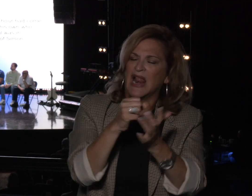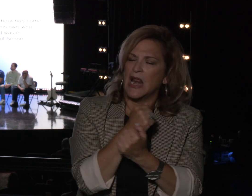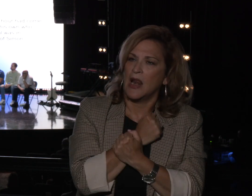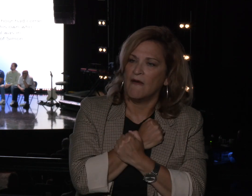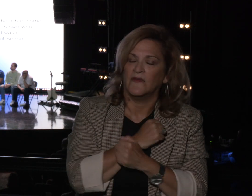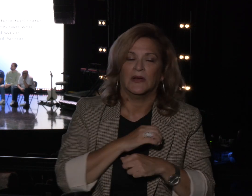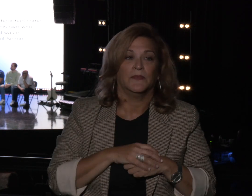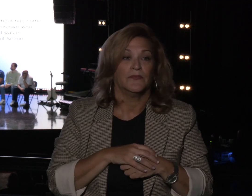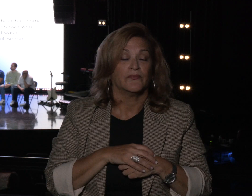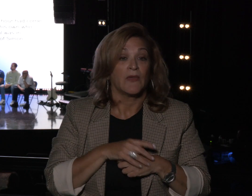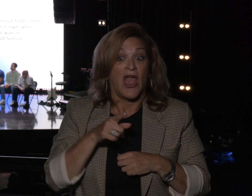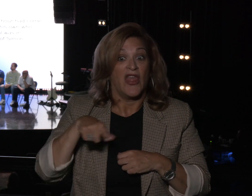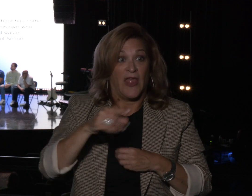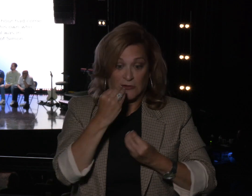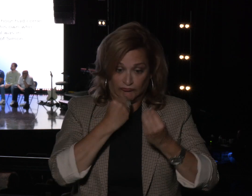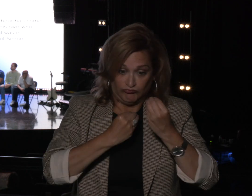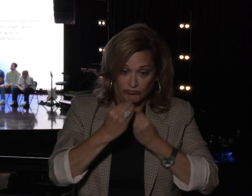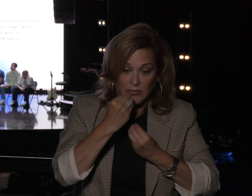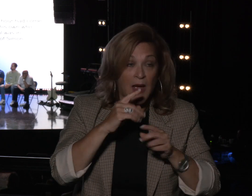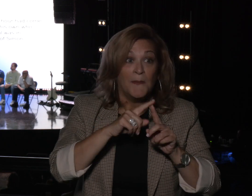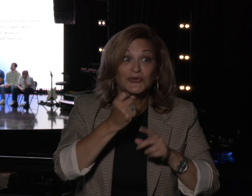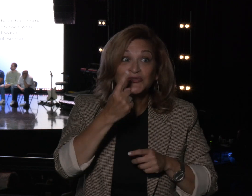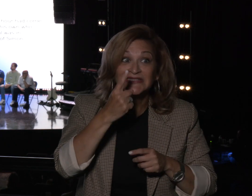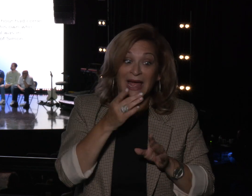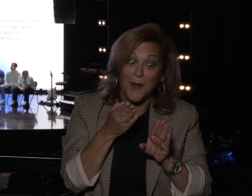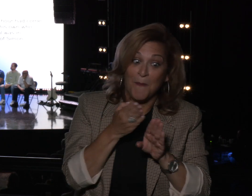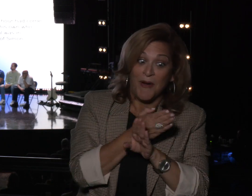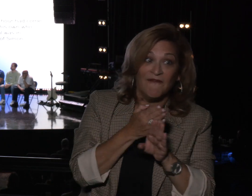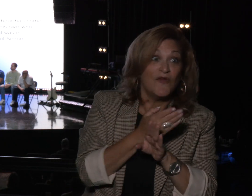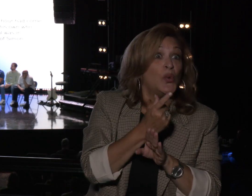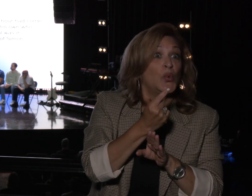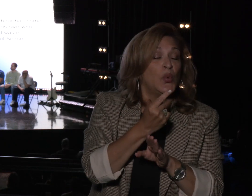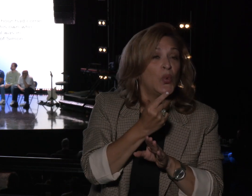the devil had already prompted Judas,